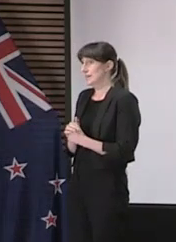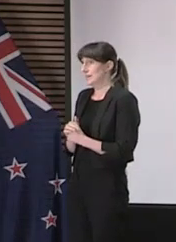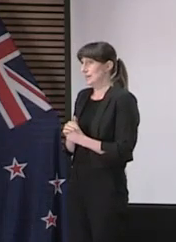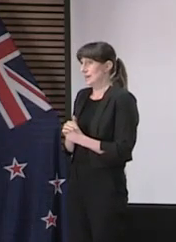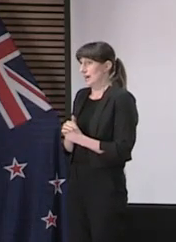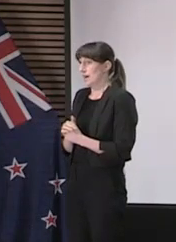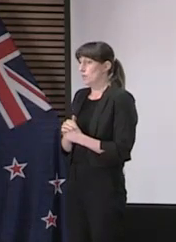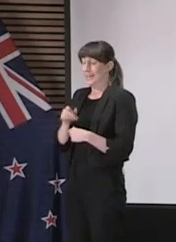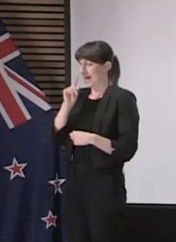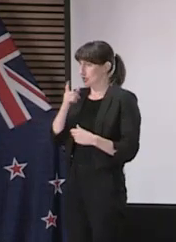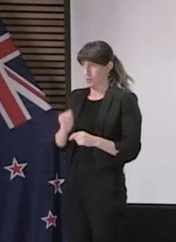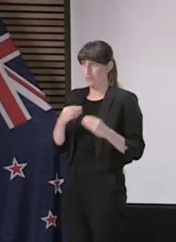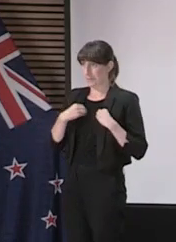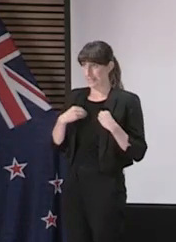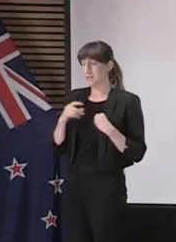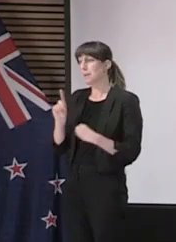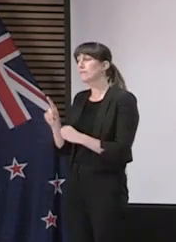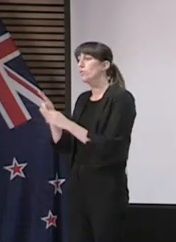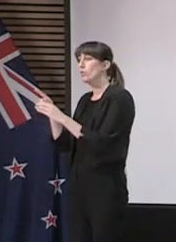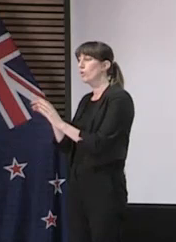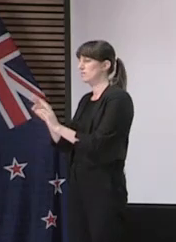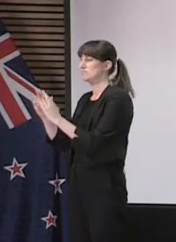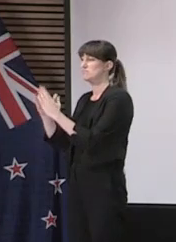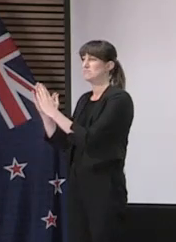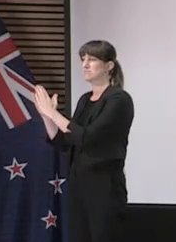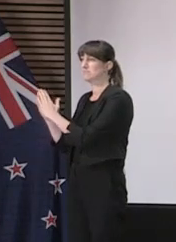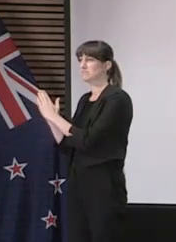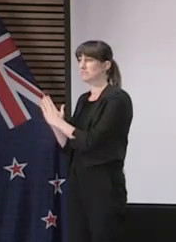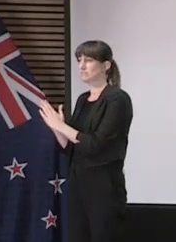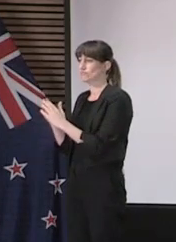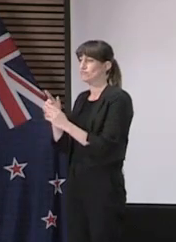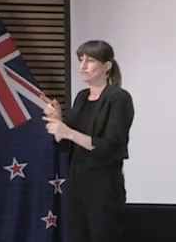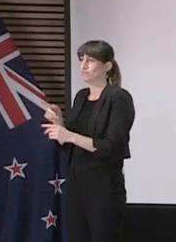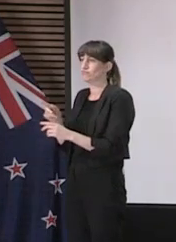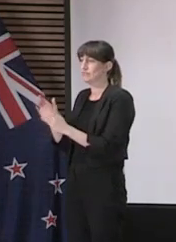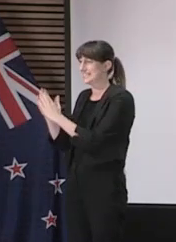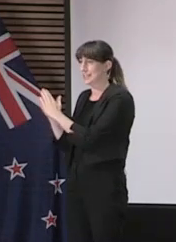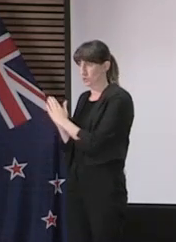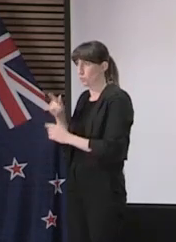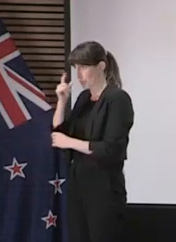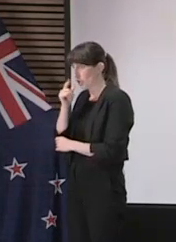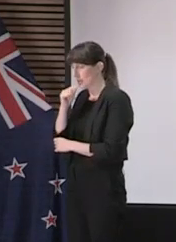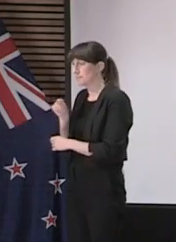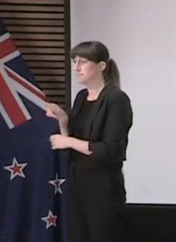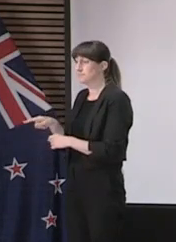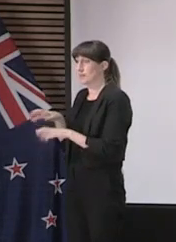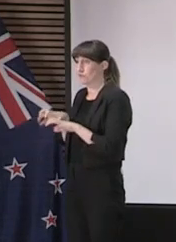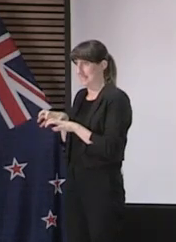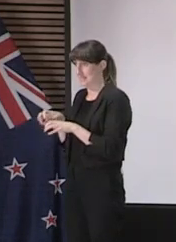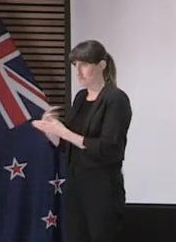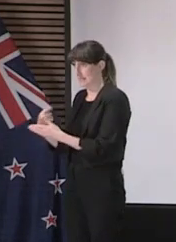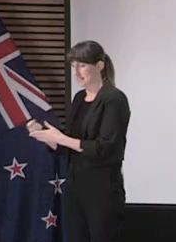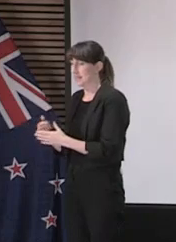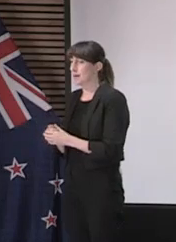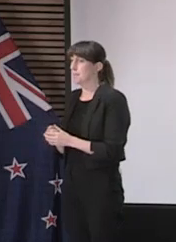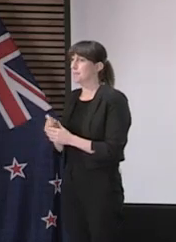in residential properties by saying that essentially the ability to remove a tenant, really widening that from a 10-day to a 30-day,